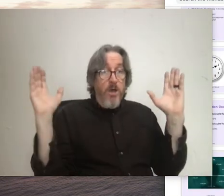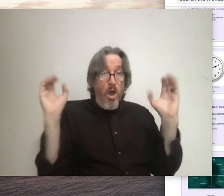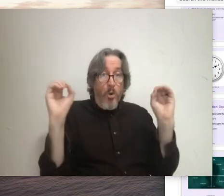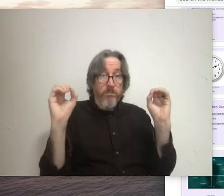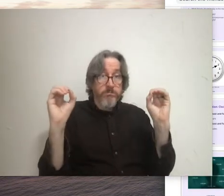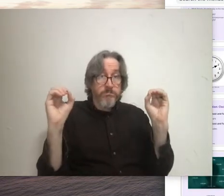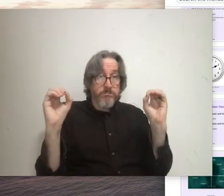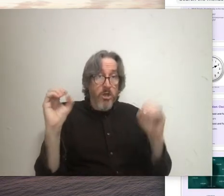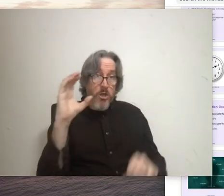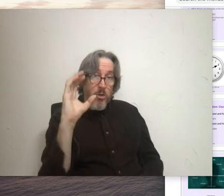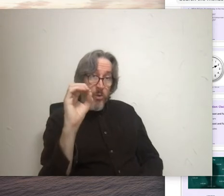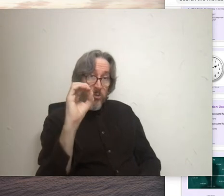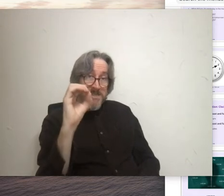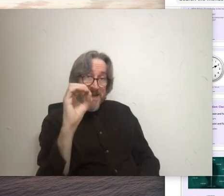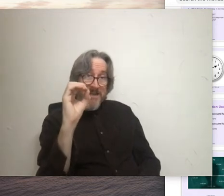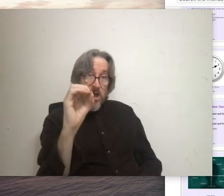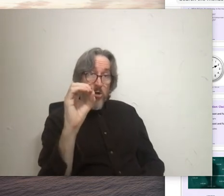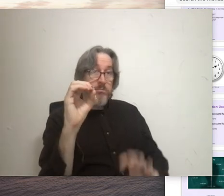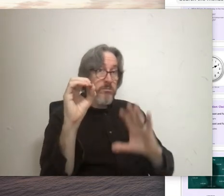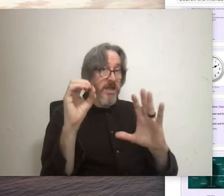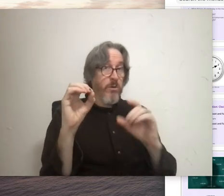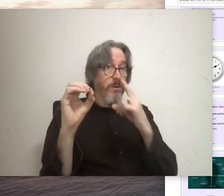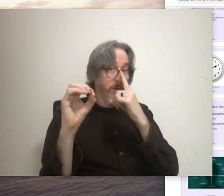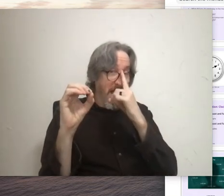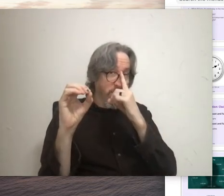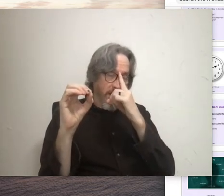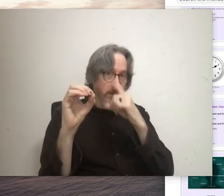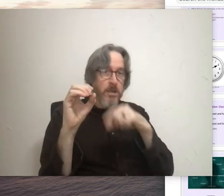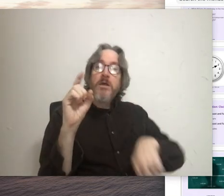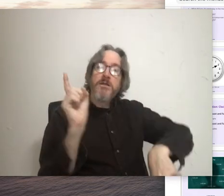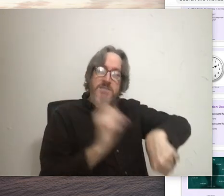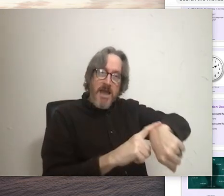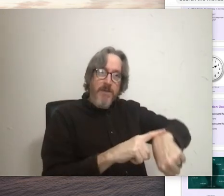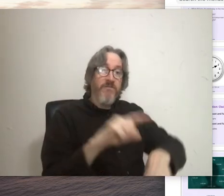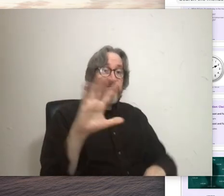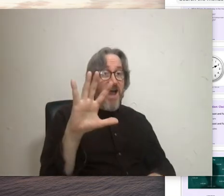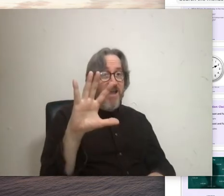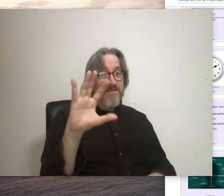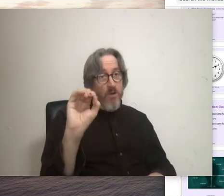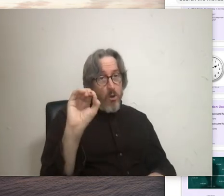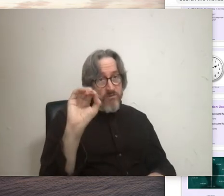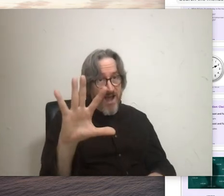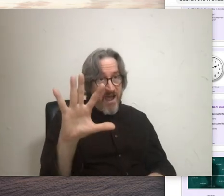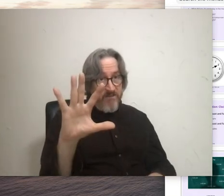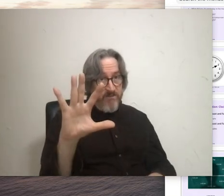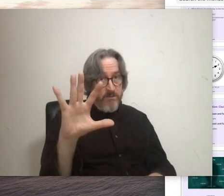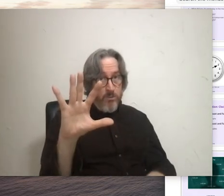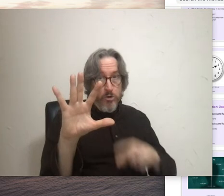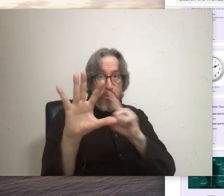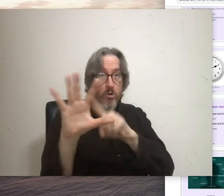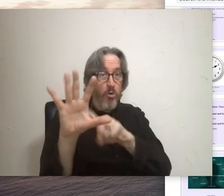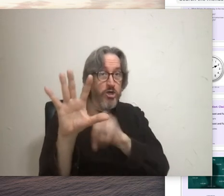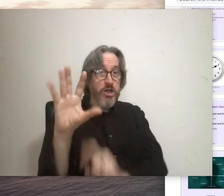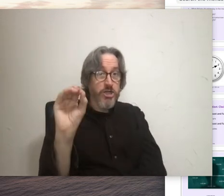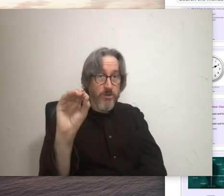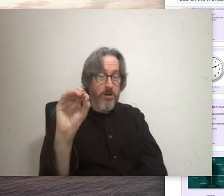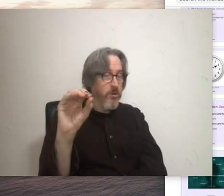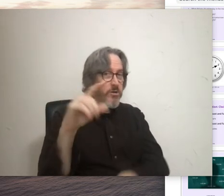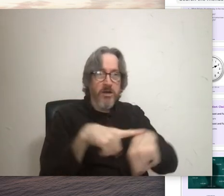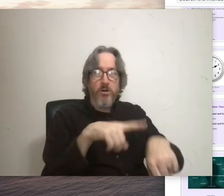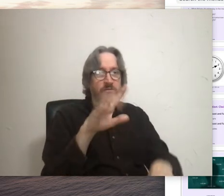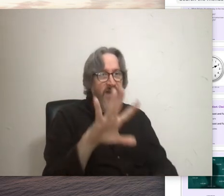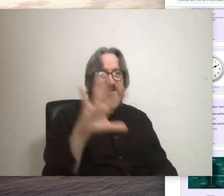Now, O. We will sign the O. Like when we were counting, time 505. We're going to